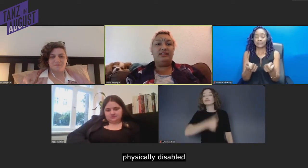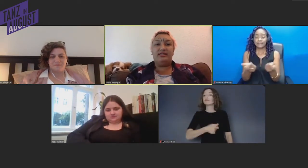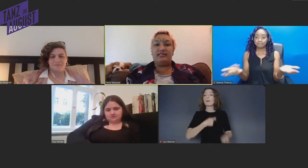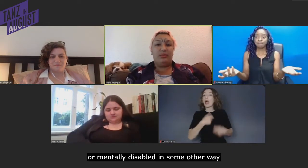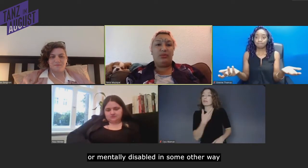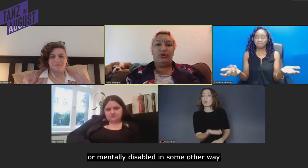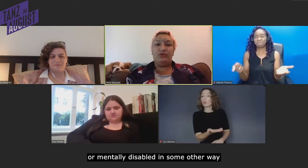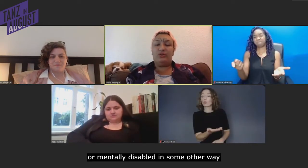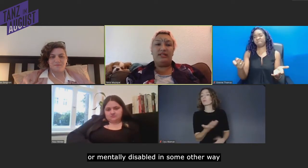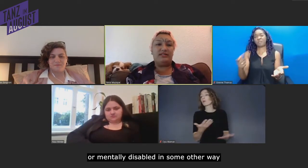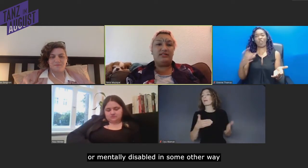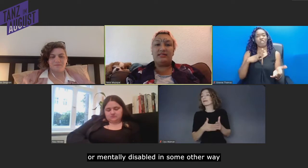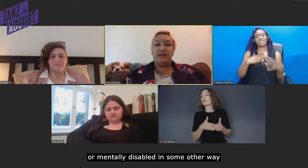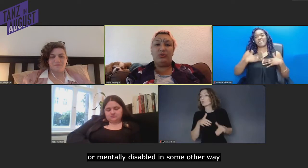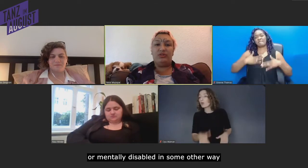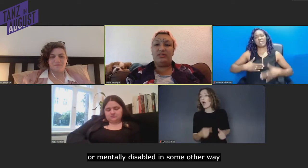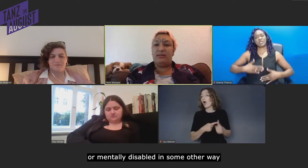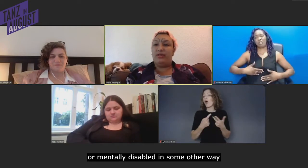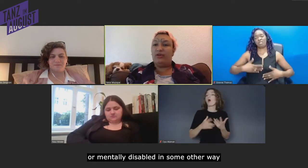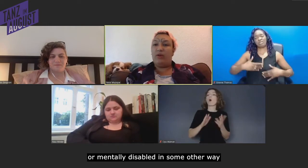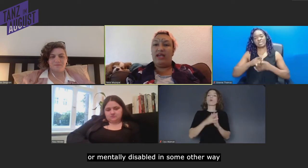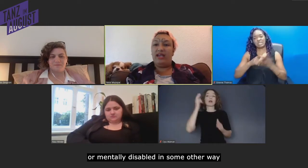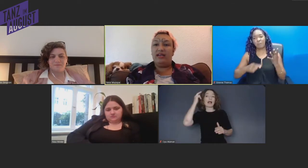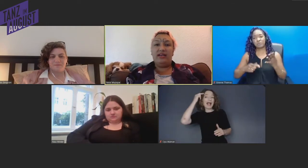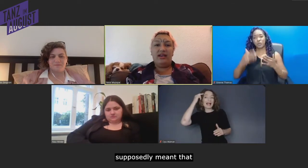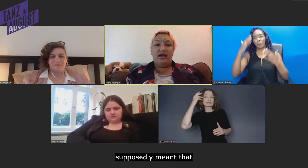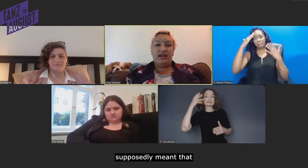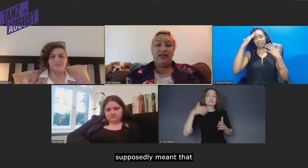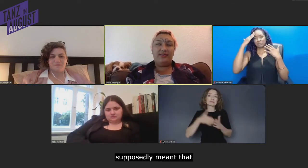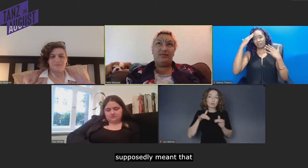physically disabled or mentally disabled in some other way